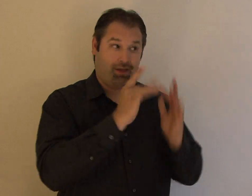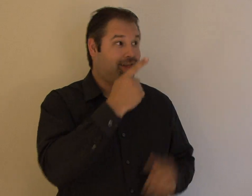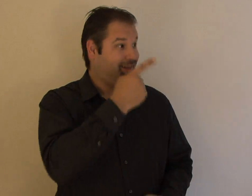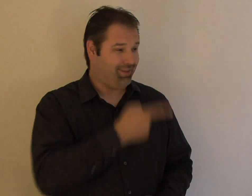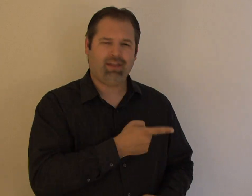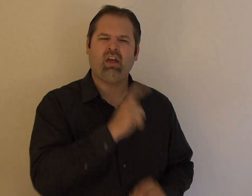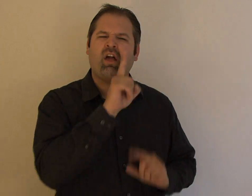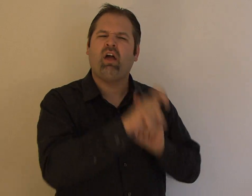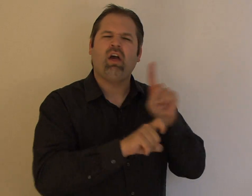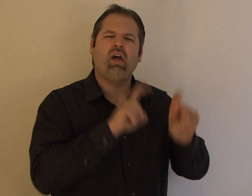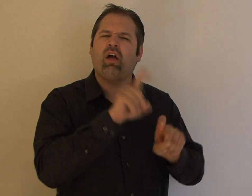ask.